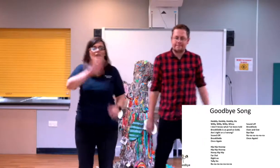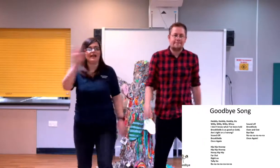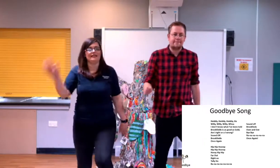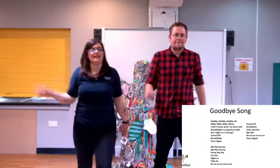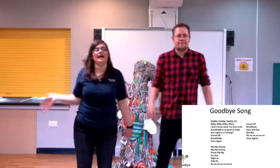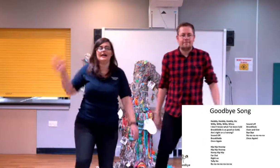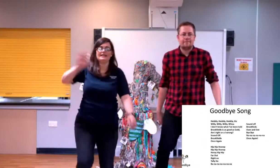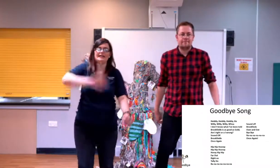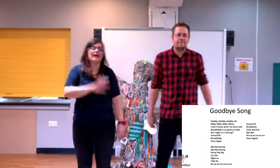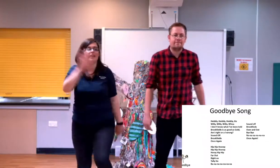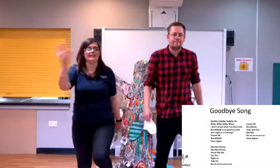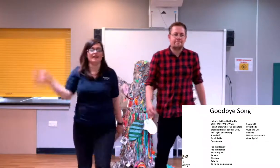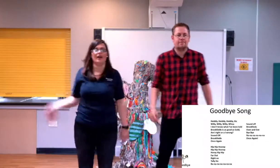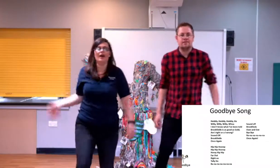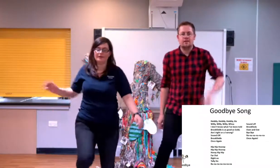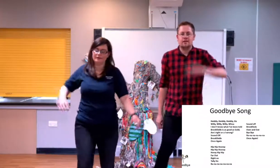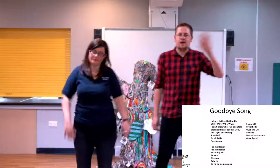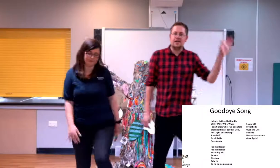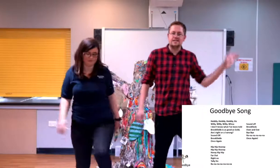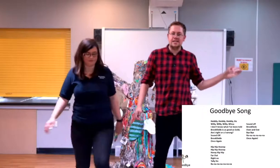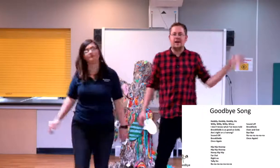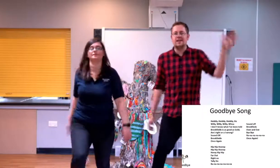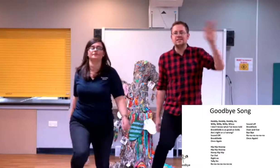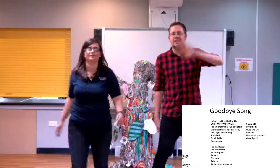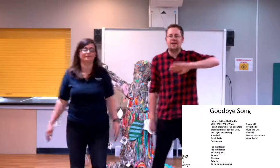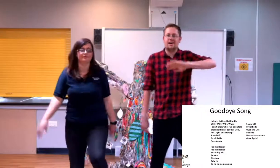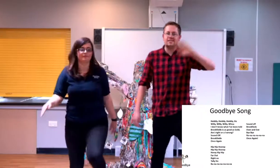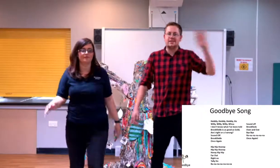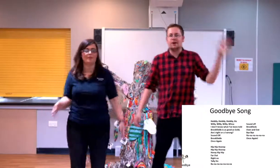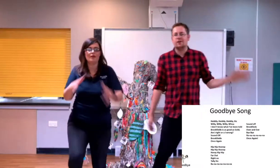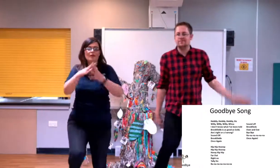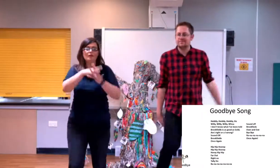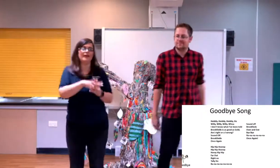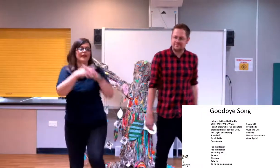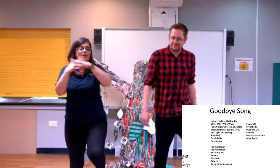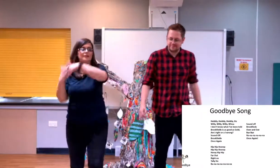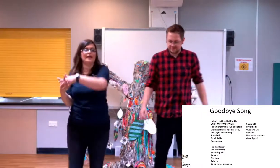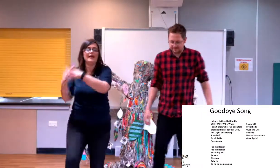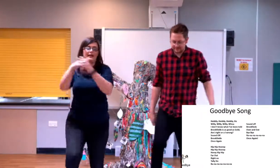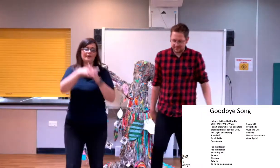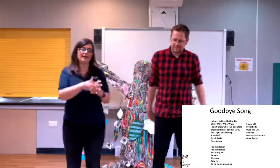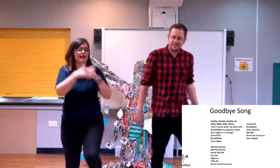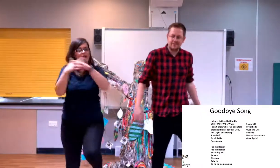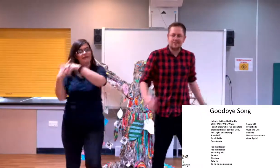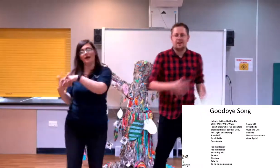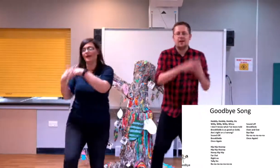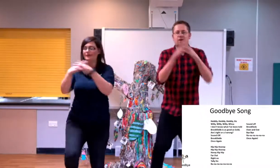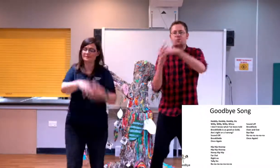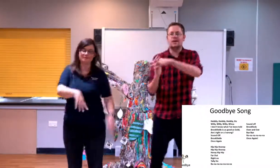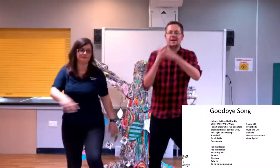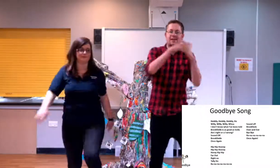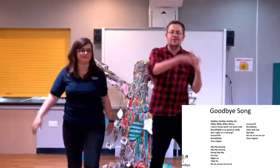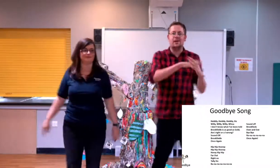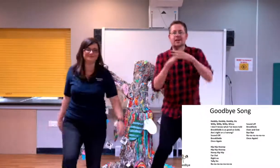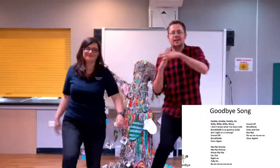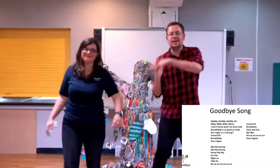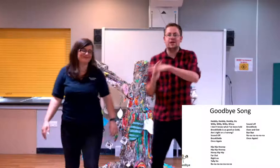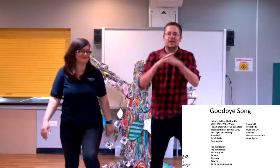Heidi, Heidi, Heidi, ho. Heidi, Heidi, Heidi, ho. Willy, Willy, Willy, ho. Willy, Willy, Willy,